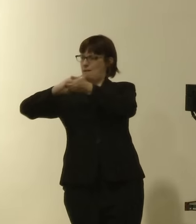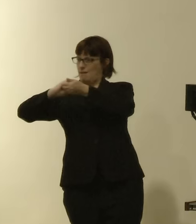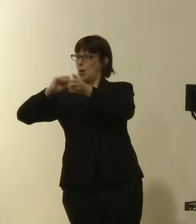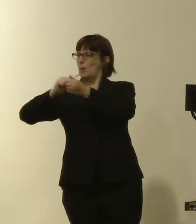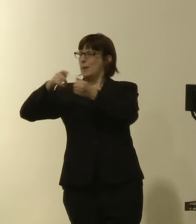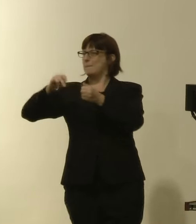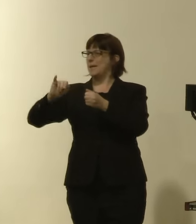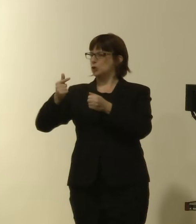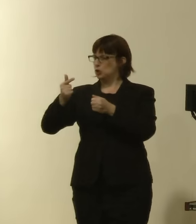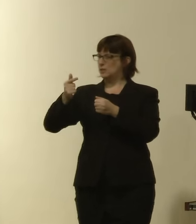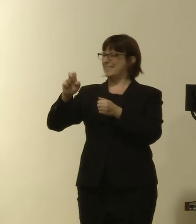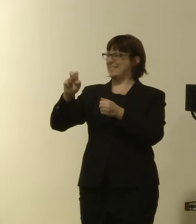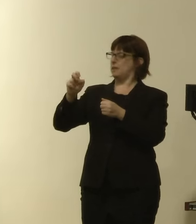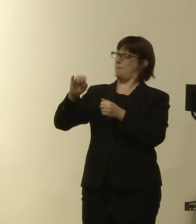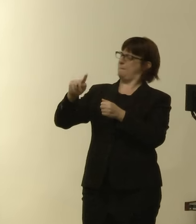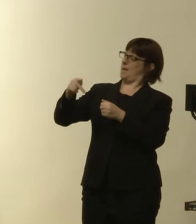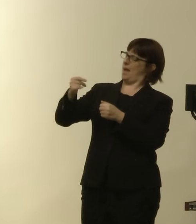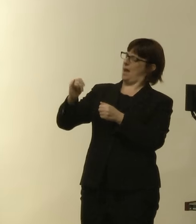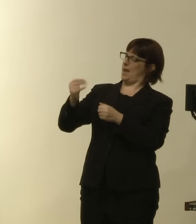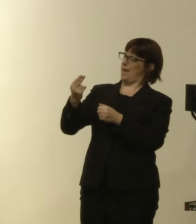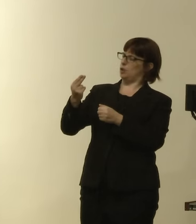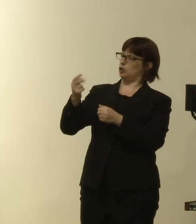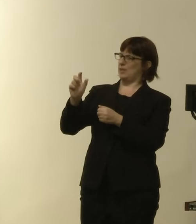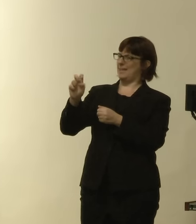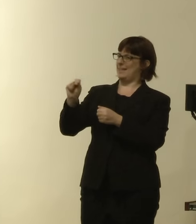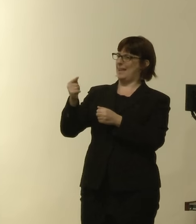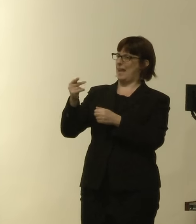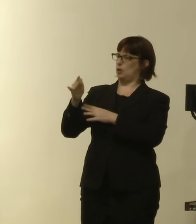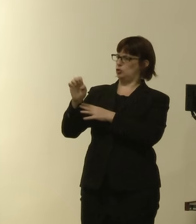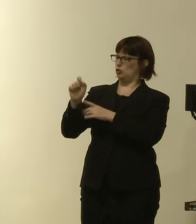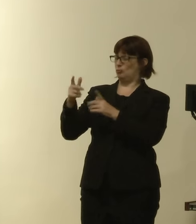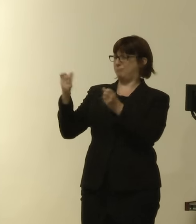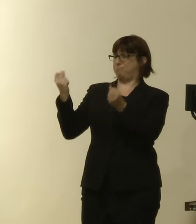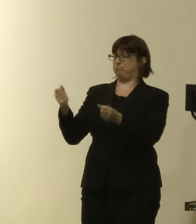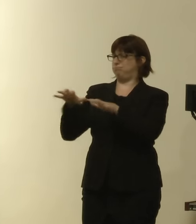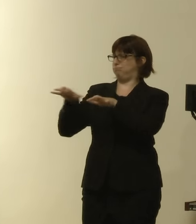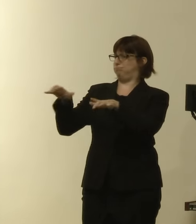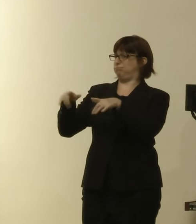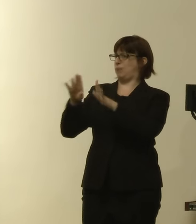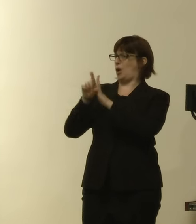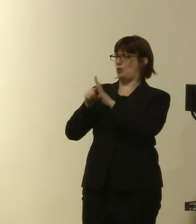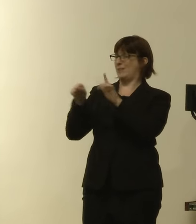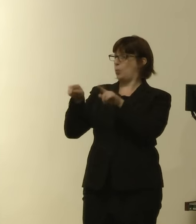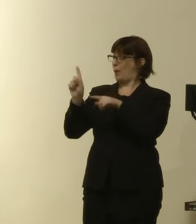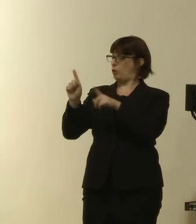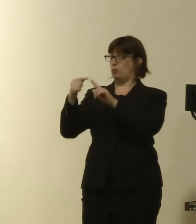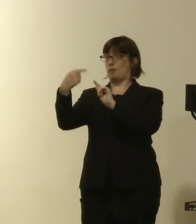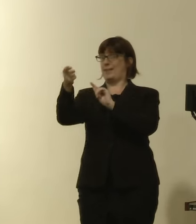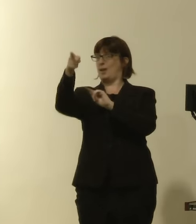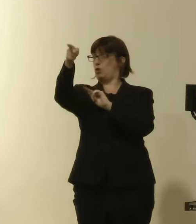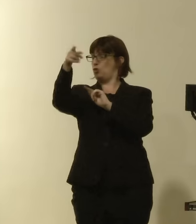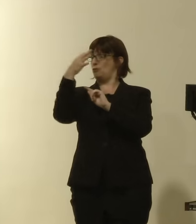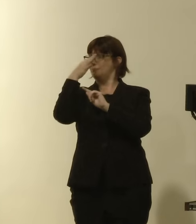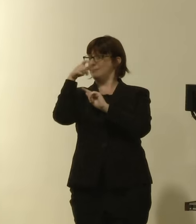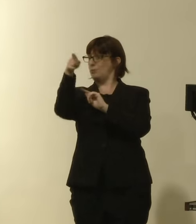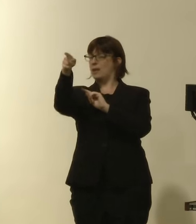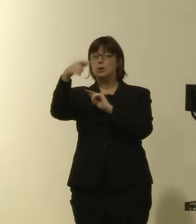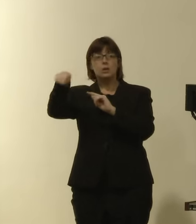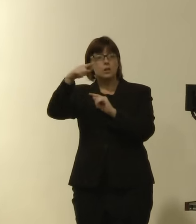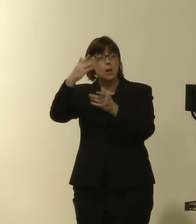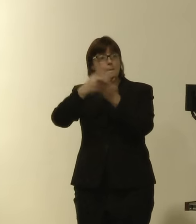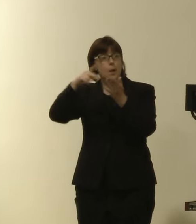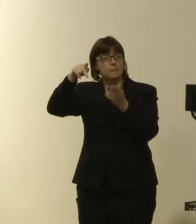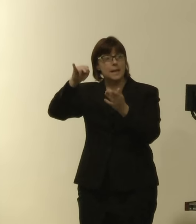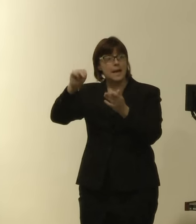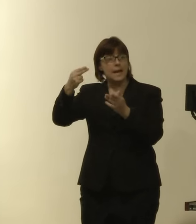Engage, PIH Engage. That's dominated by undergrads. And there it is, right across the street. Is anybody here part of